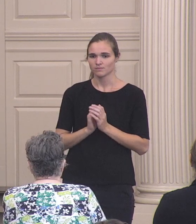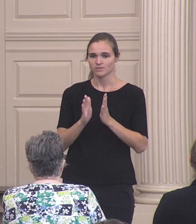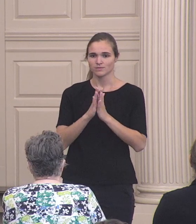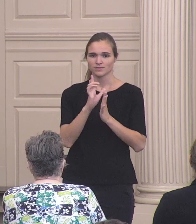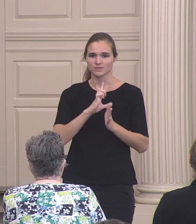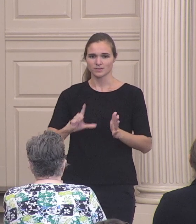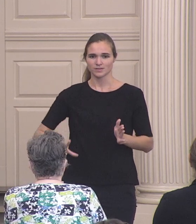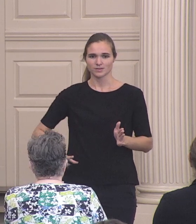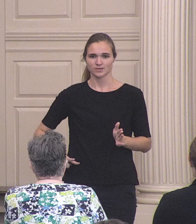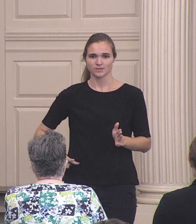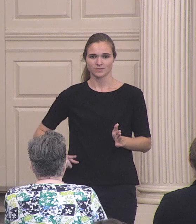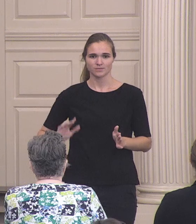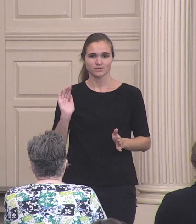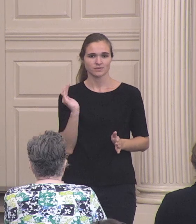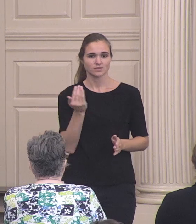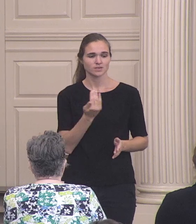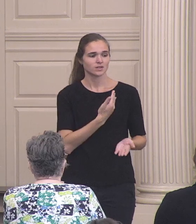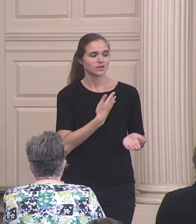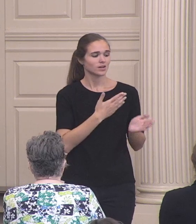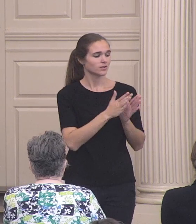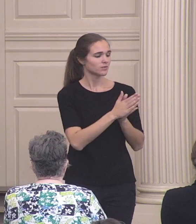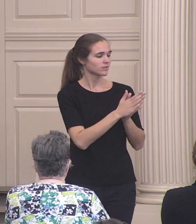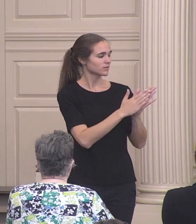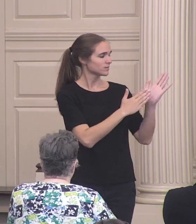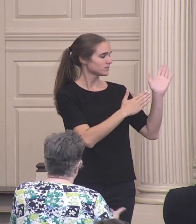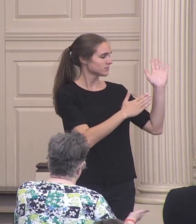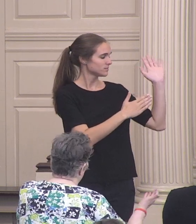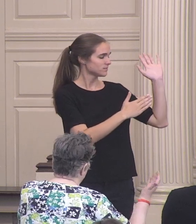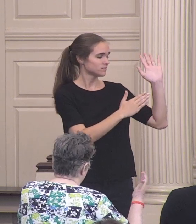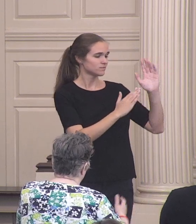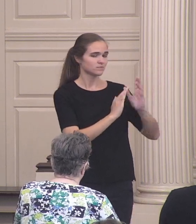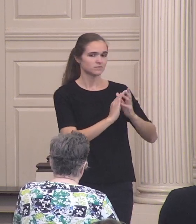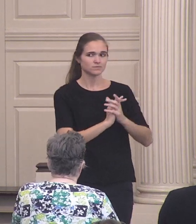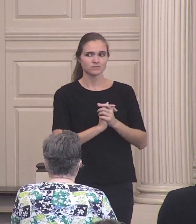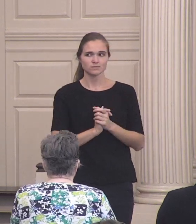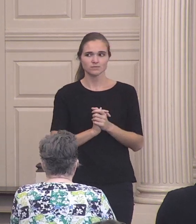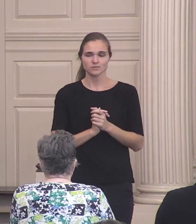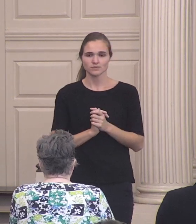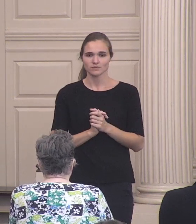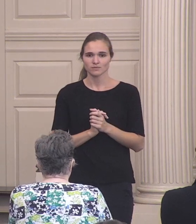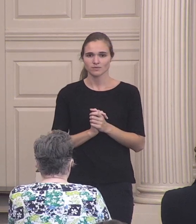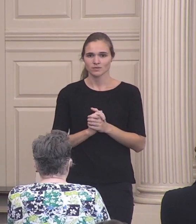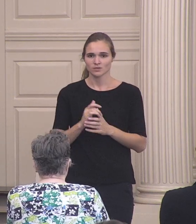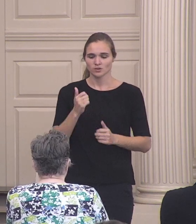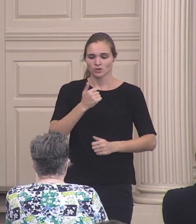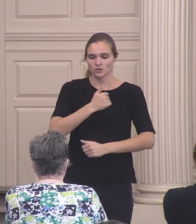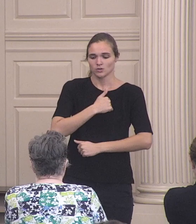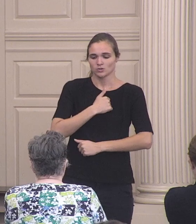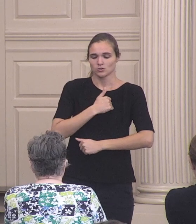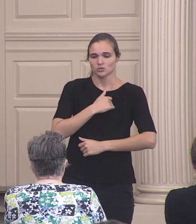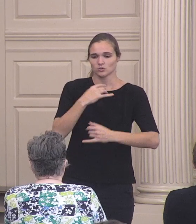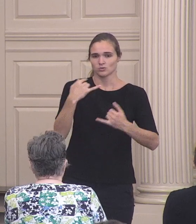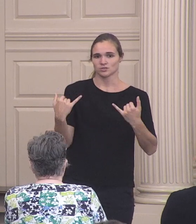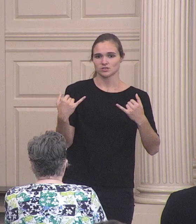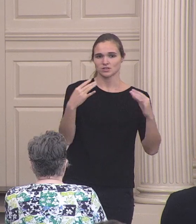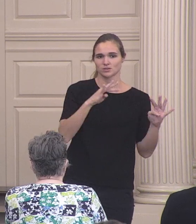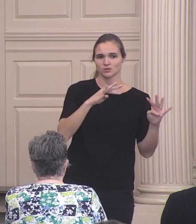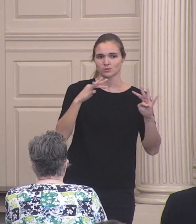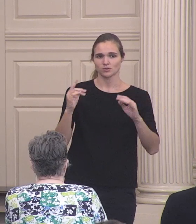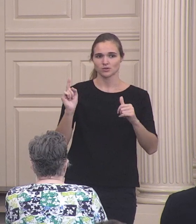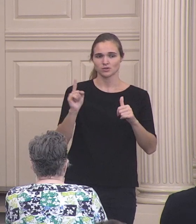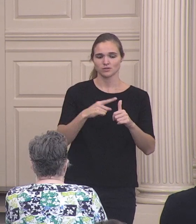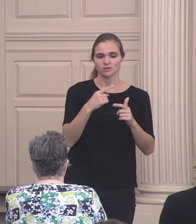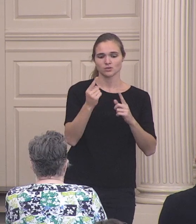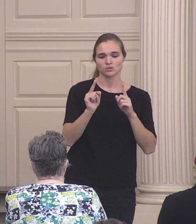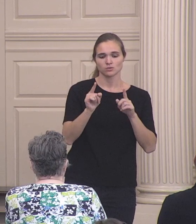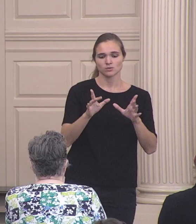We pray to the Lord. Lord, hear our prayer. For all the soldiers on active duty and the first